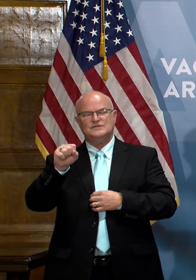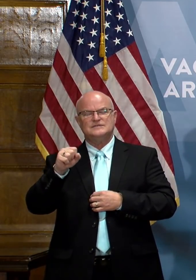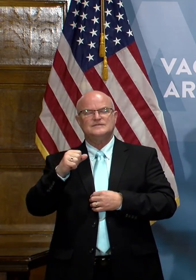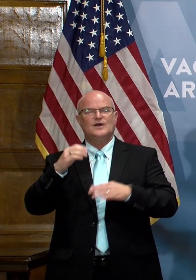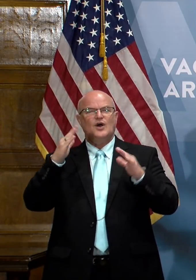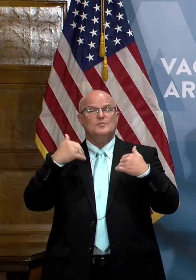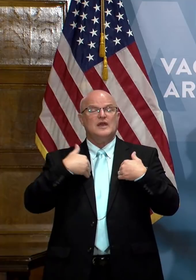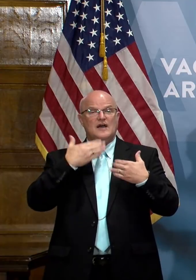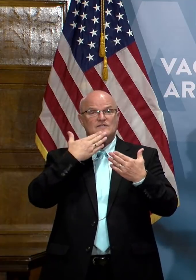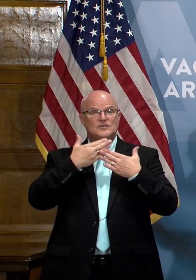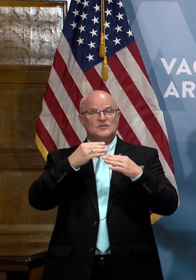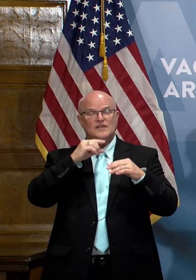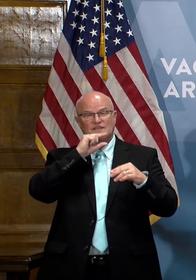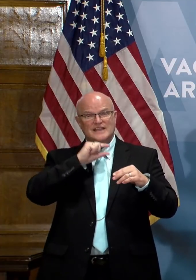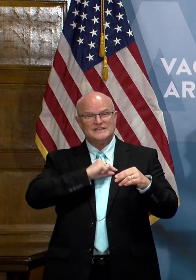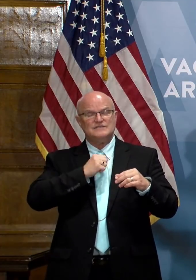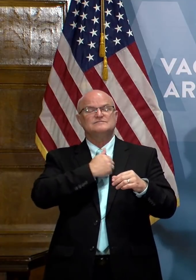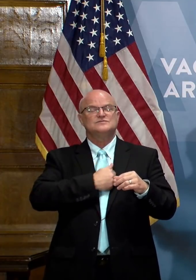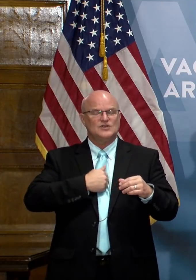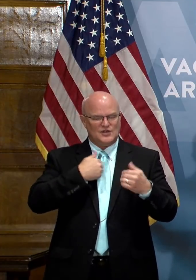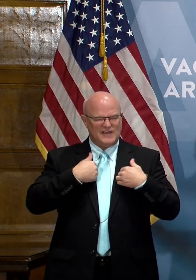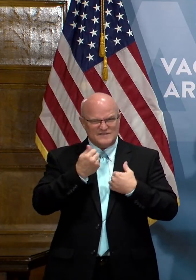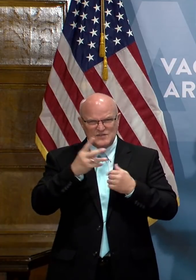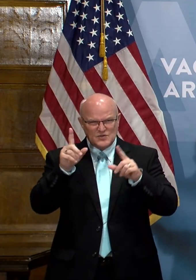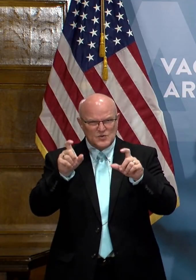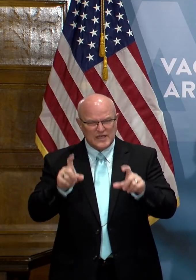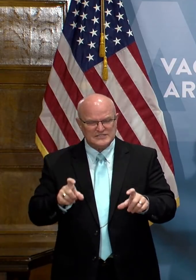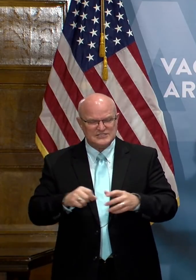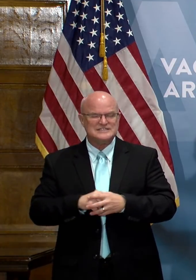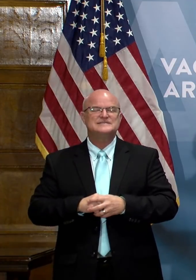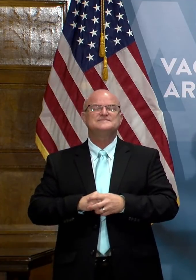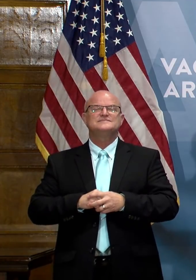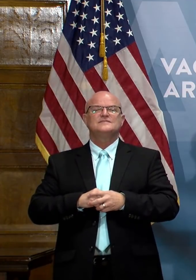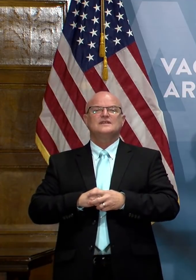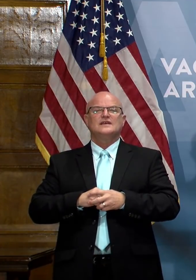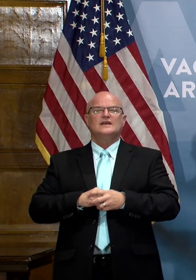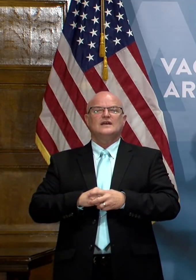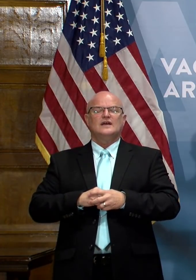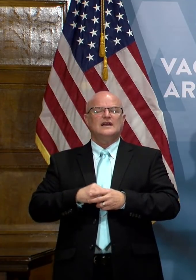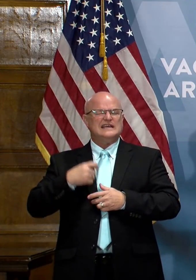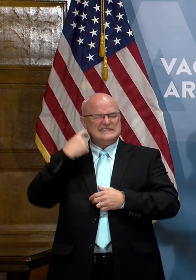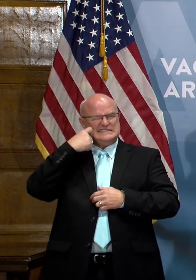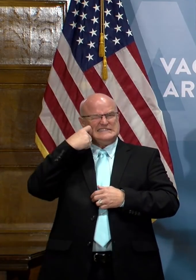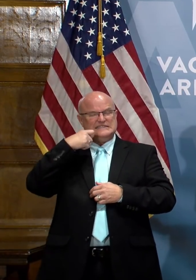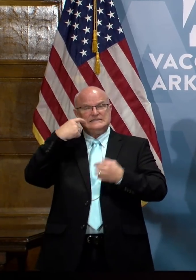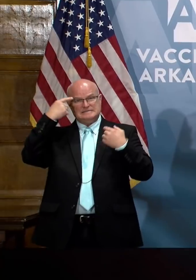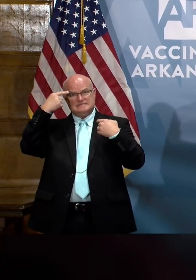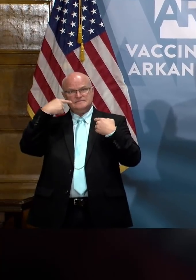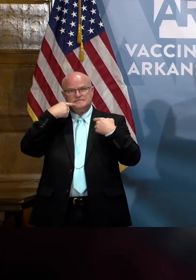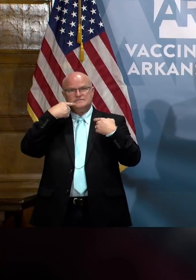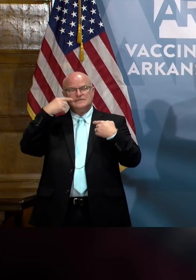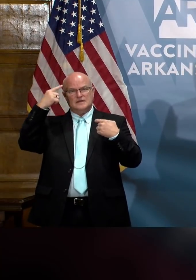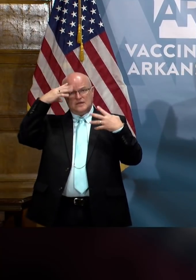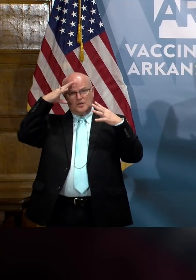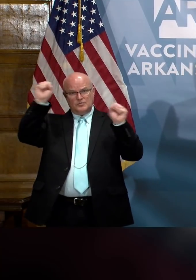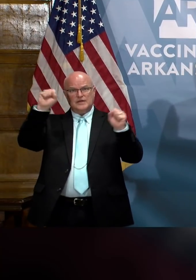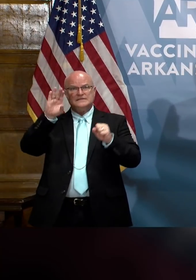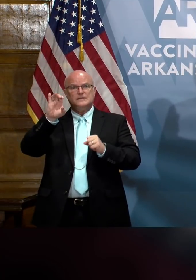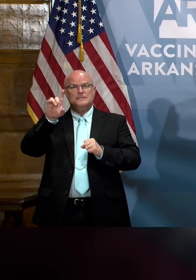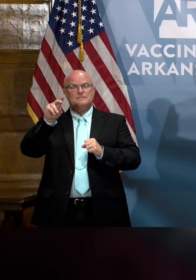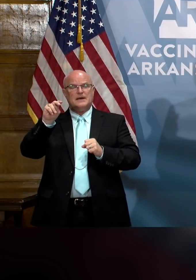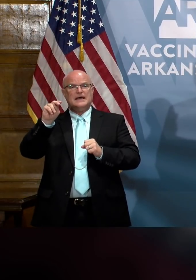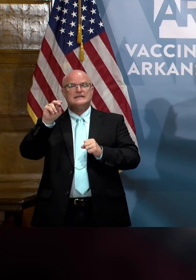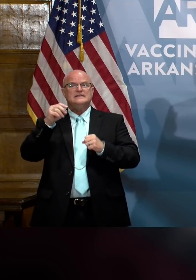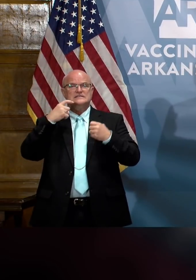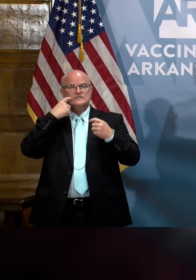Sorry in advance, we have a few questions for you. Briefly, the President Biden just announced releasing strategic oil reserves in